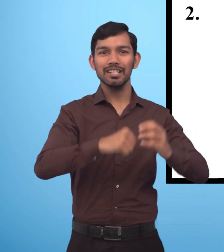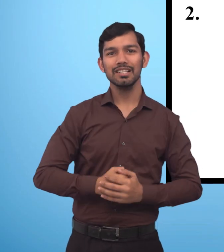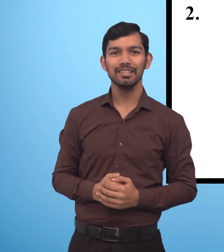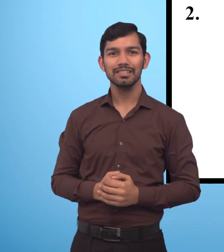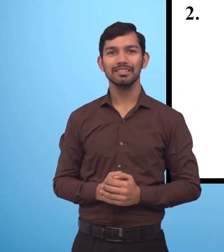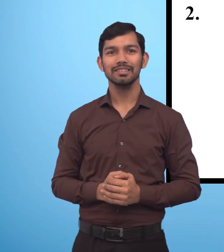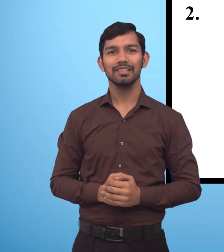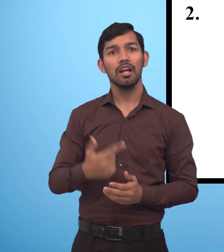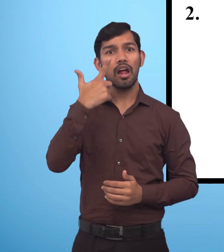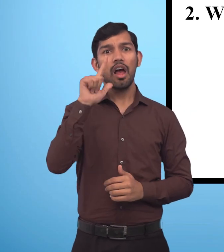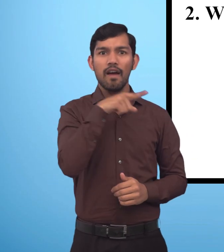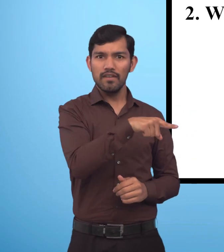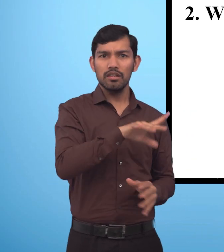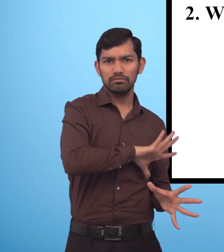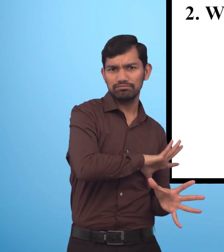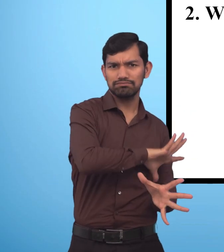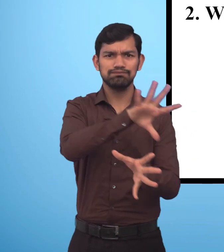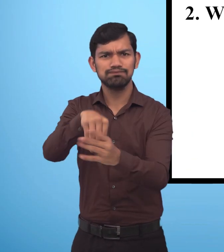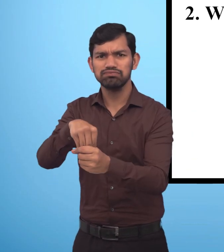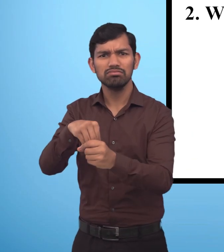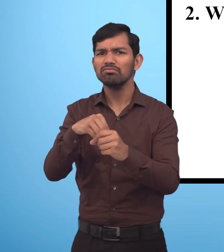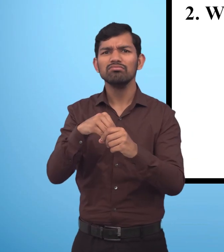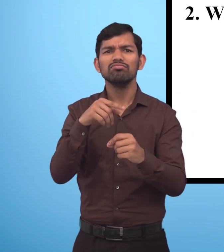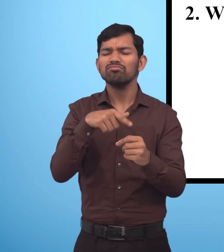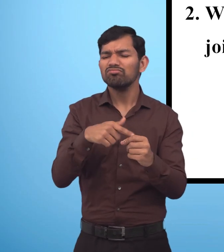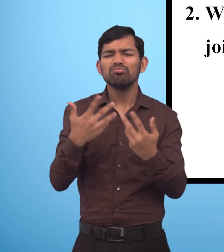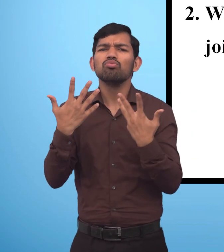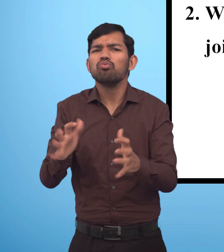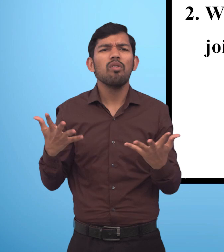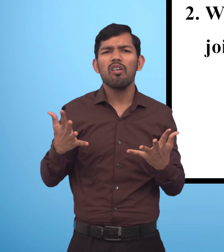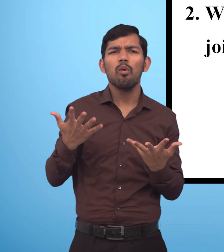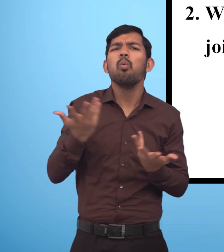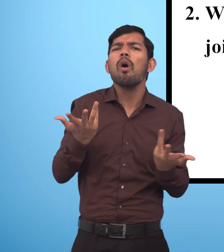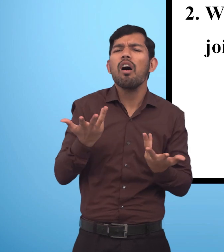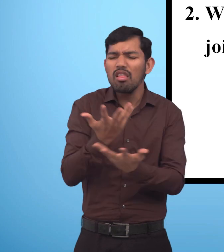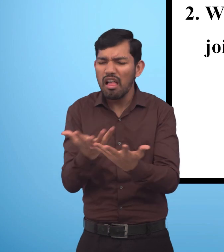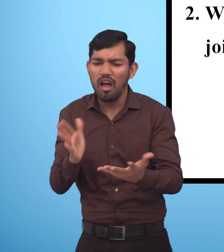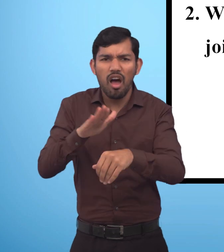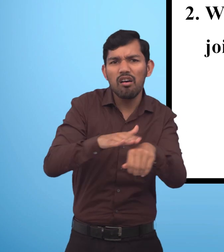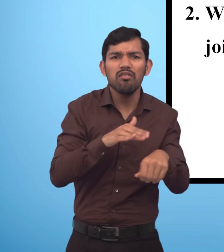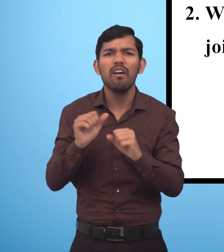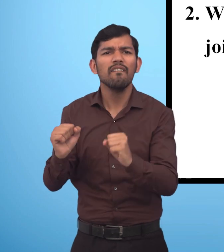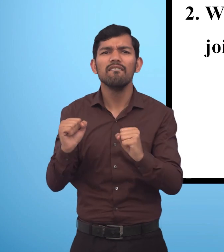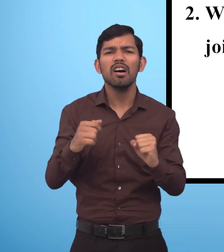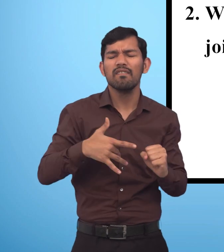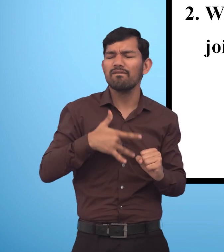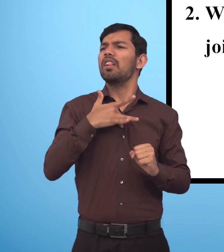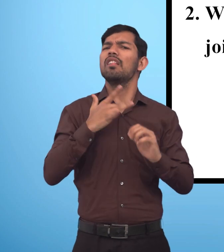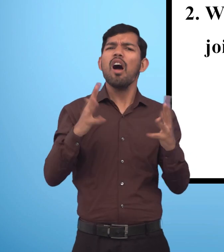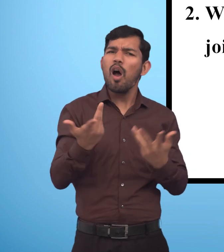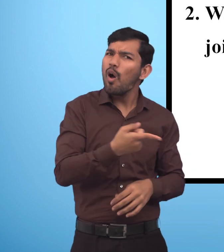B. What could Ila have felt when she could not join others in things they did?